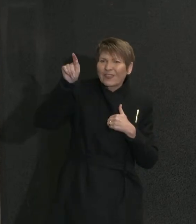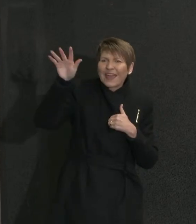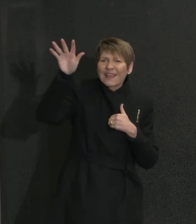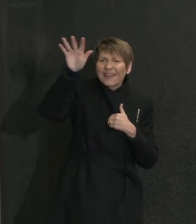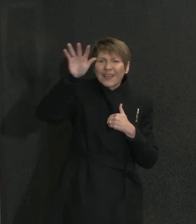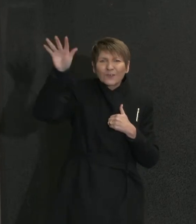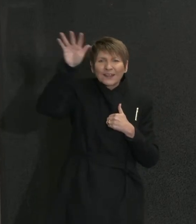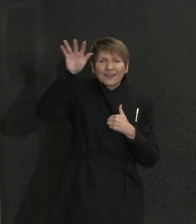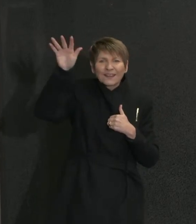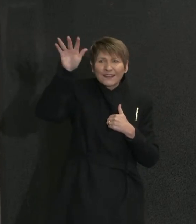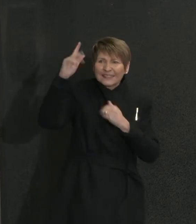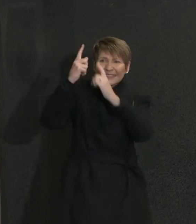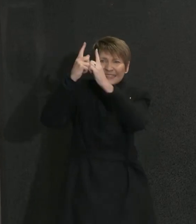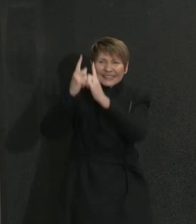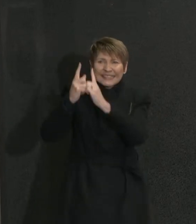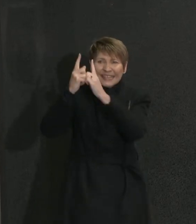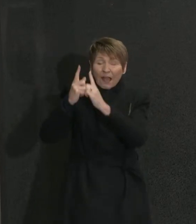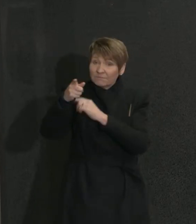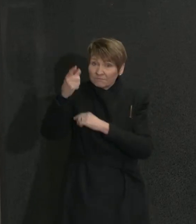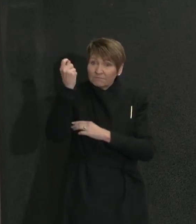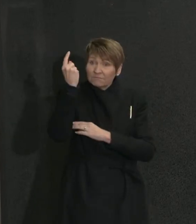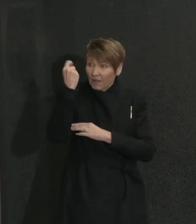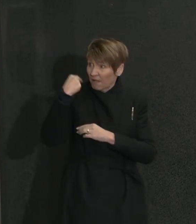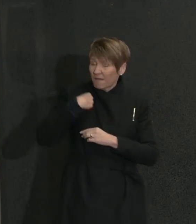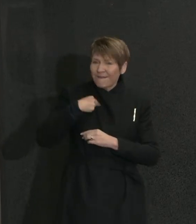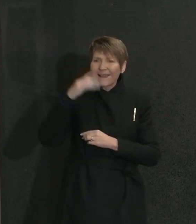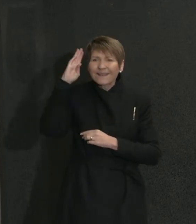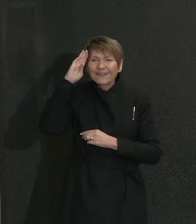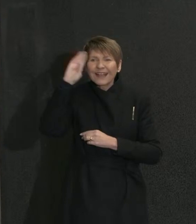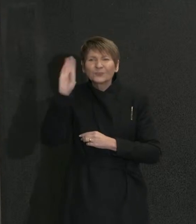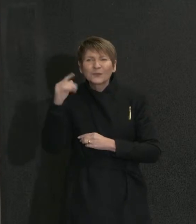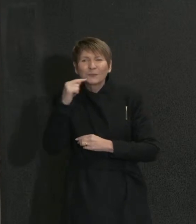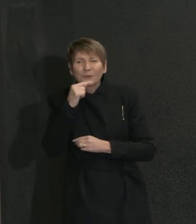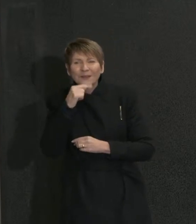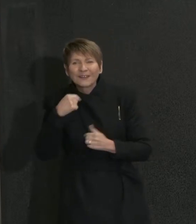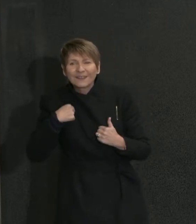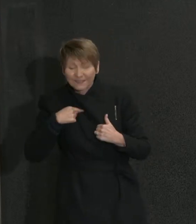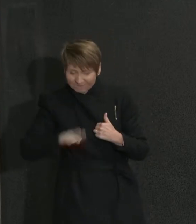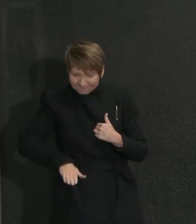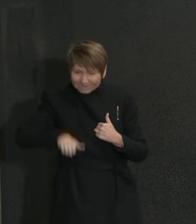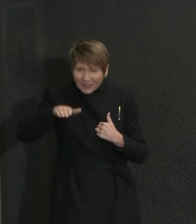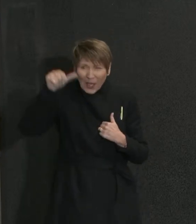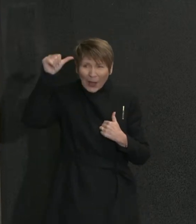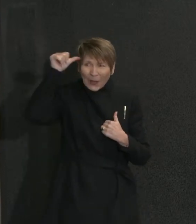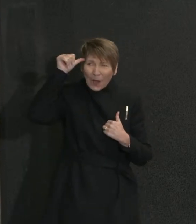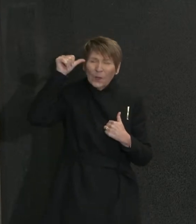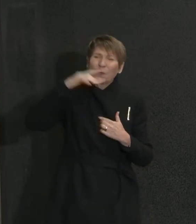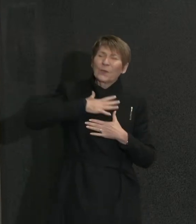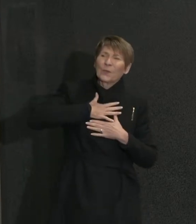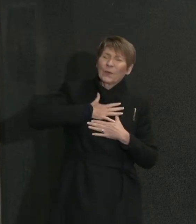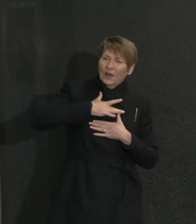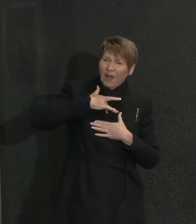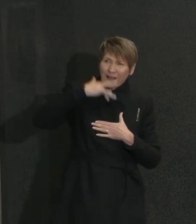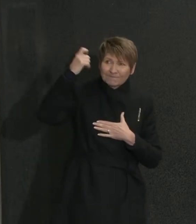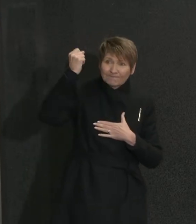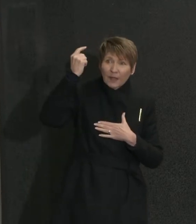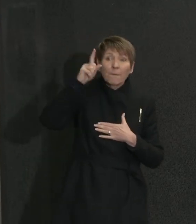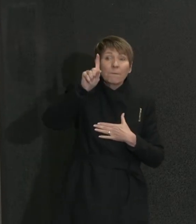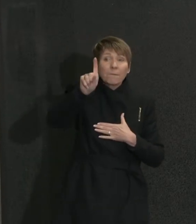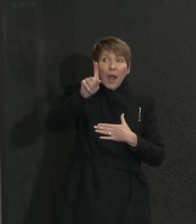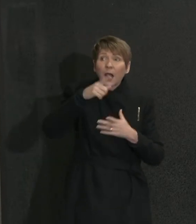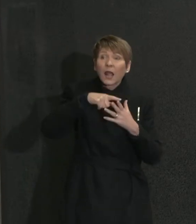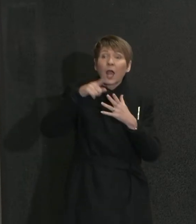I know how difficult this must be for those communities. But what's more difficult than that is having COVID-19 in those communities. But are